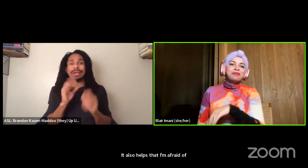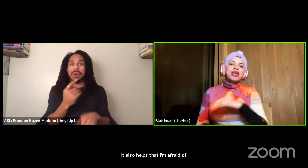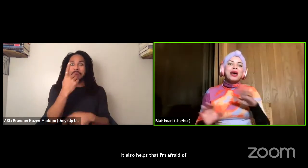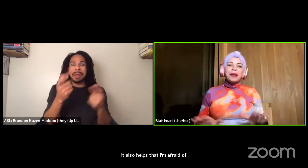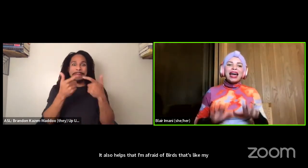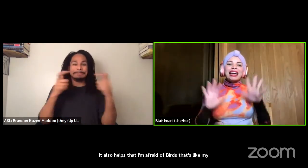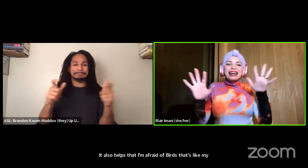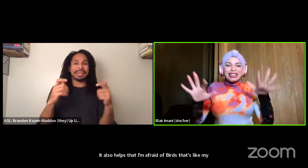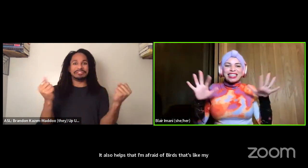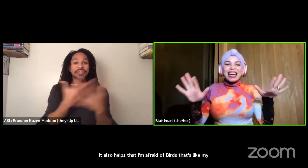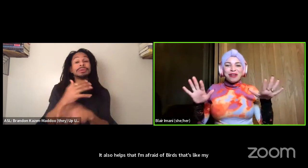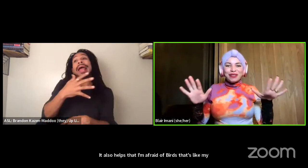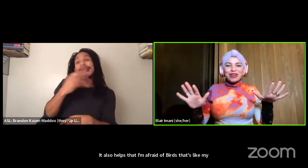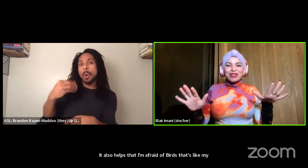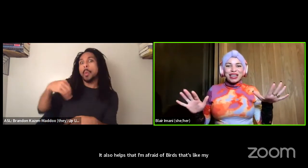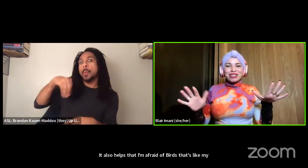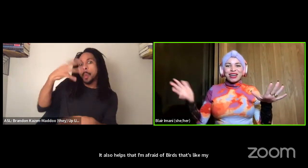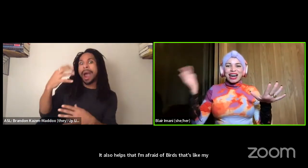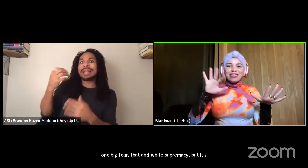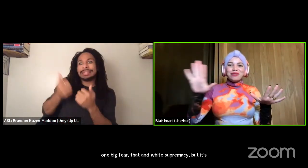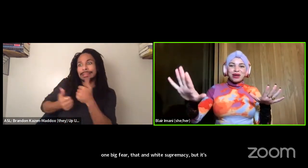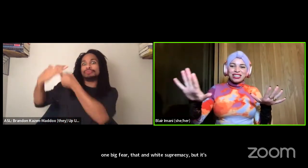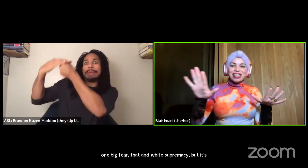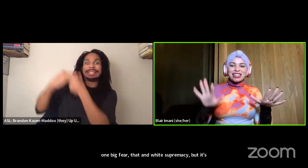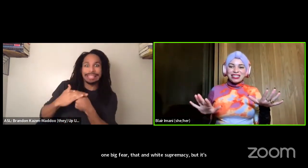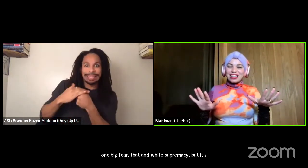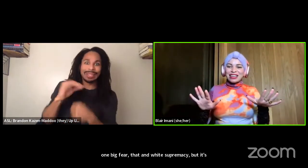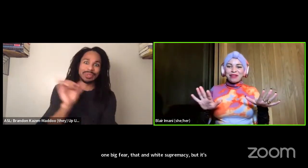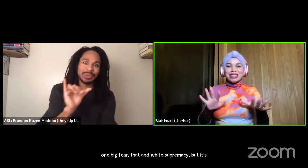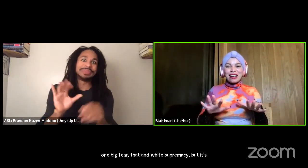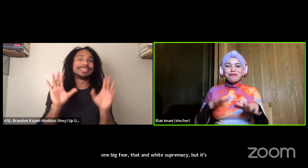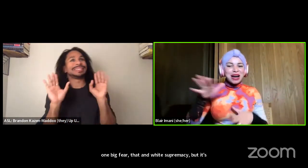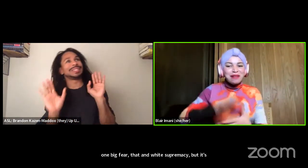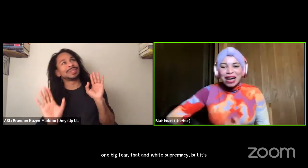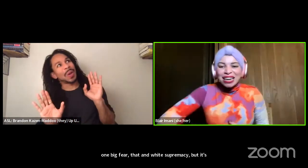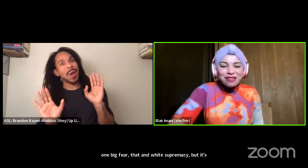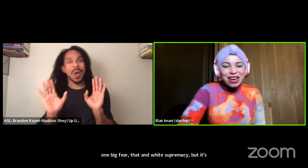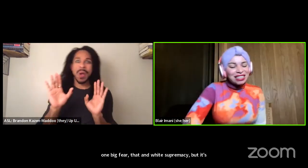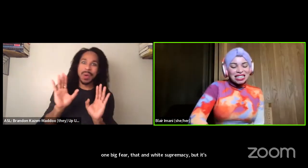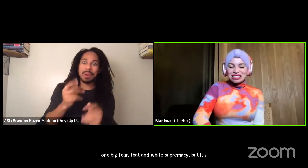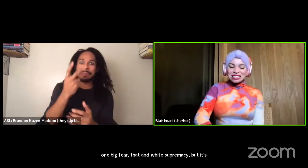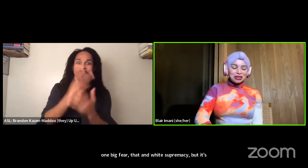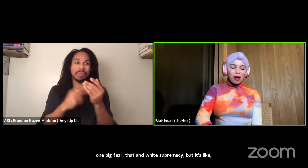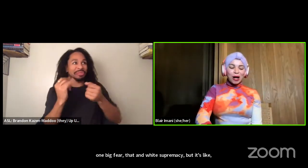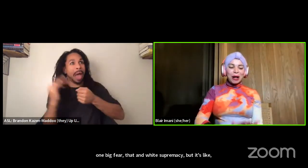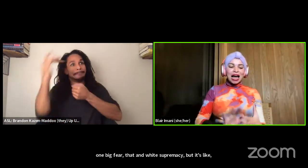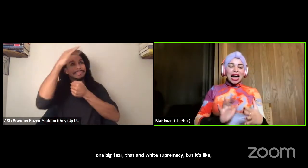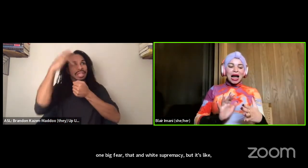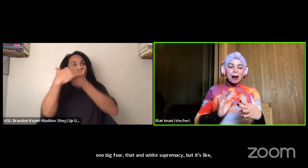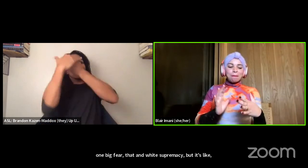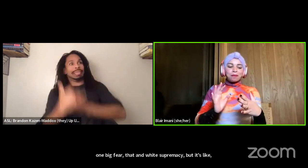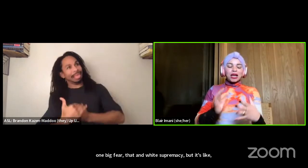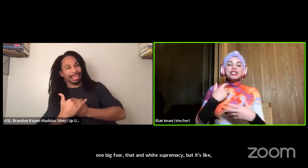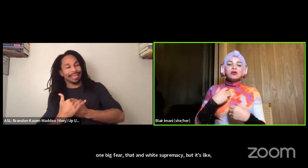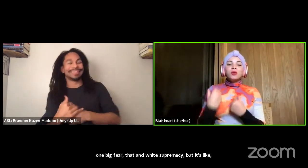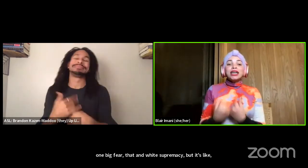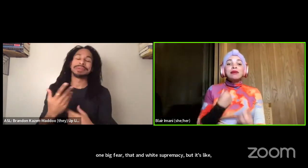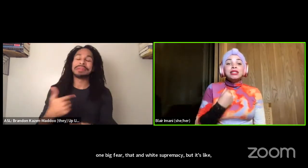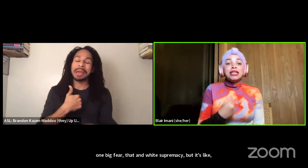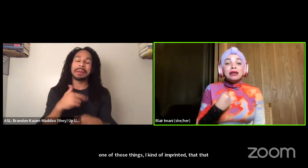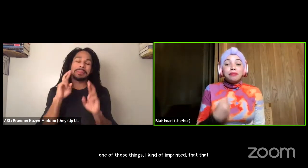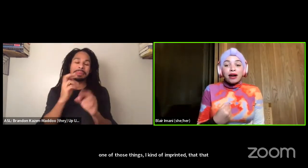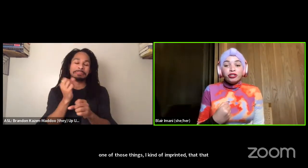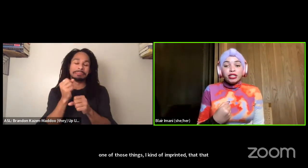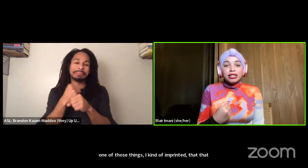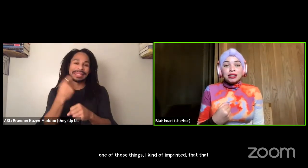white supremacy. But it's like one of those things where I kind of imprinted that thing myself, but I'm glad it's making sense to you all. And so